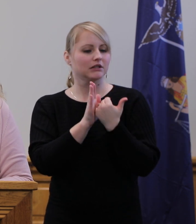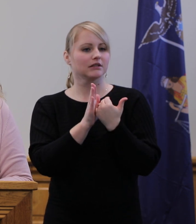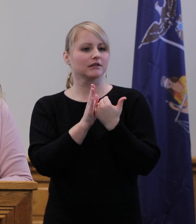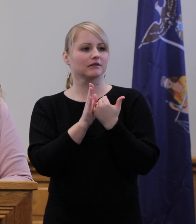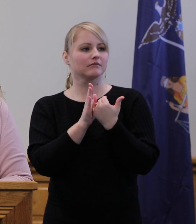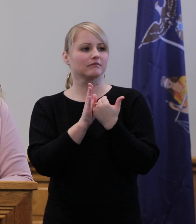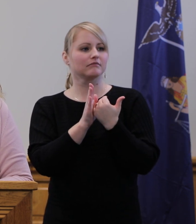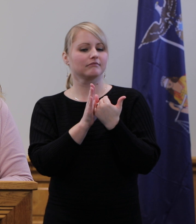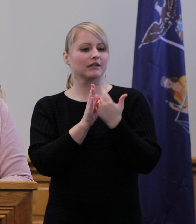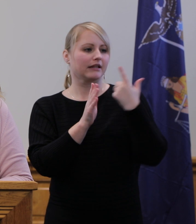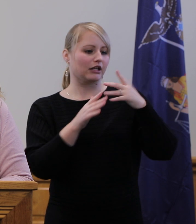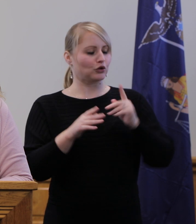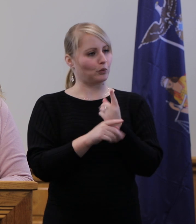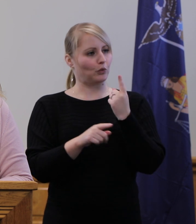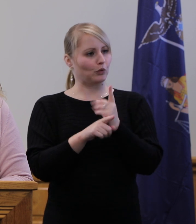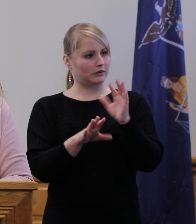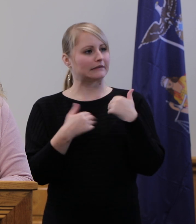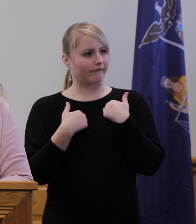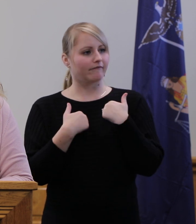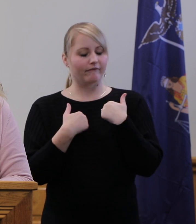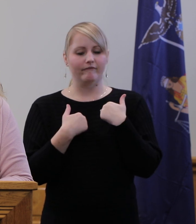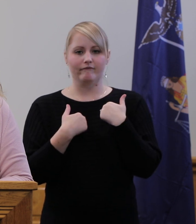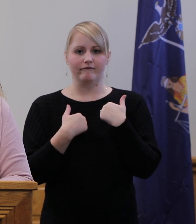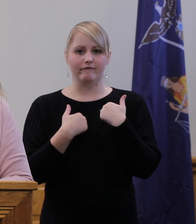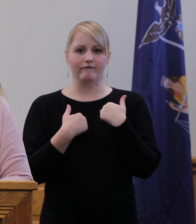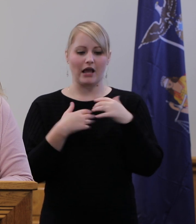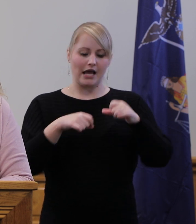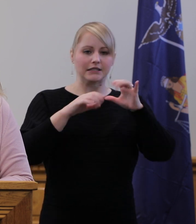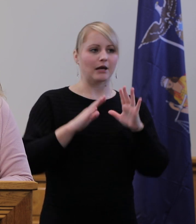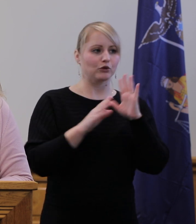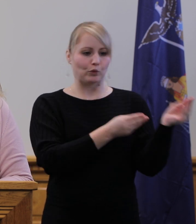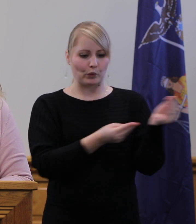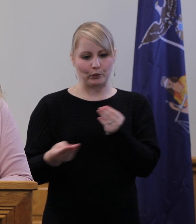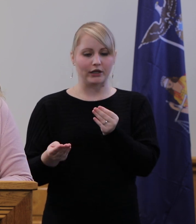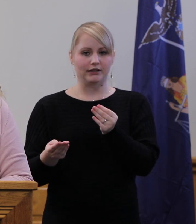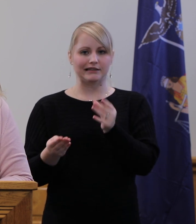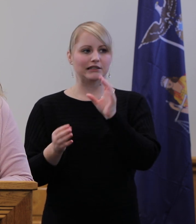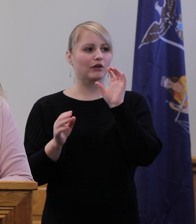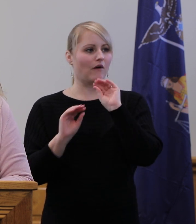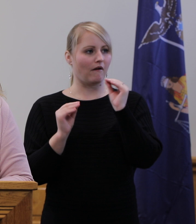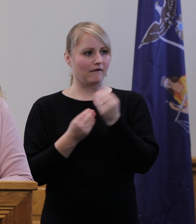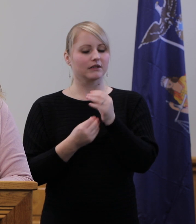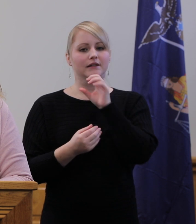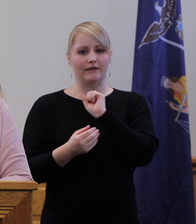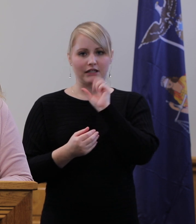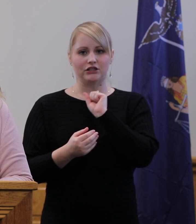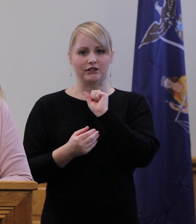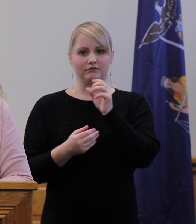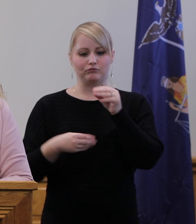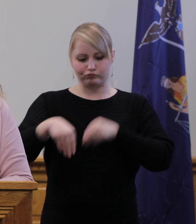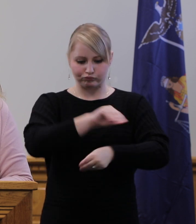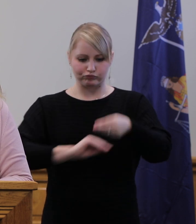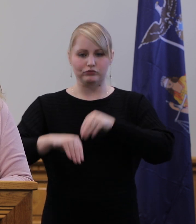has indicated would be appropriate. Adopters will bring all those items to the Office for the Aging wrapped, and